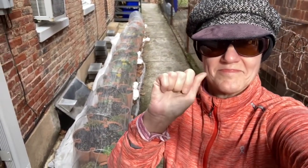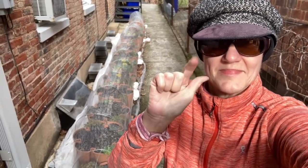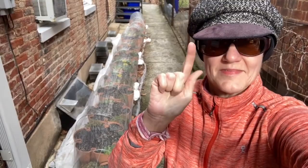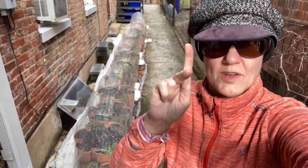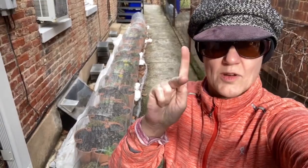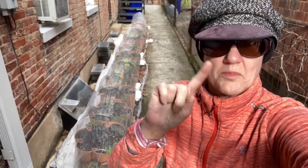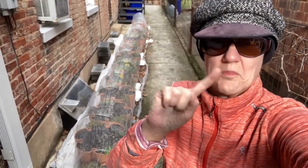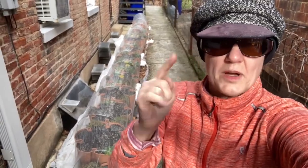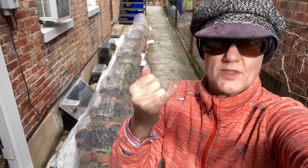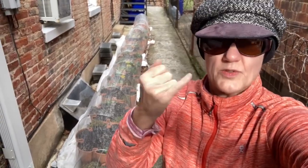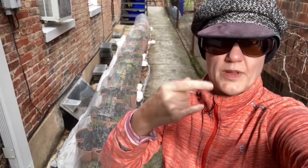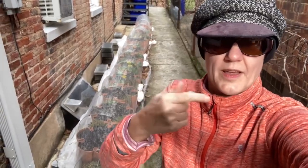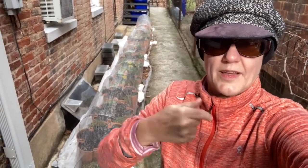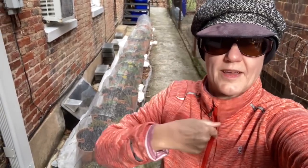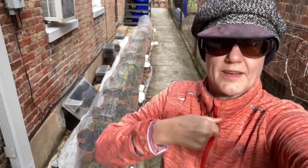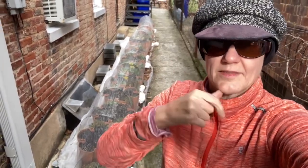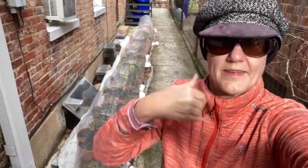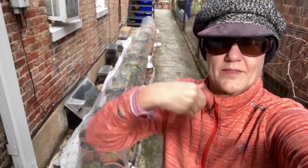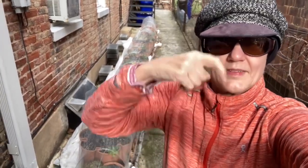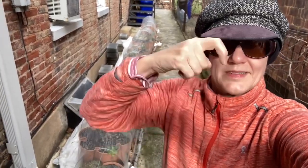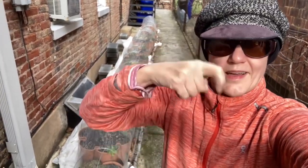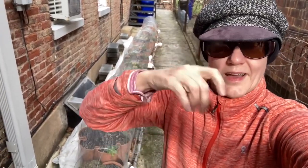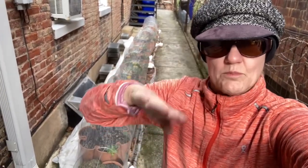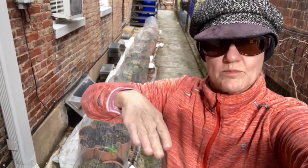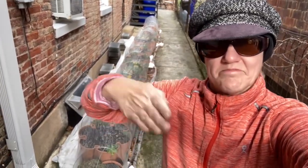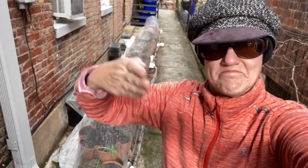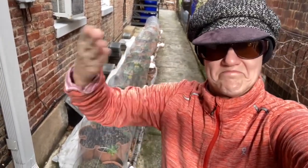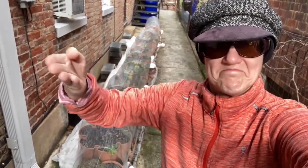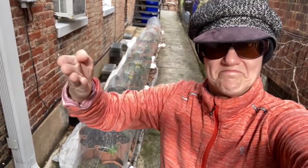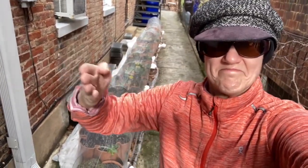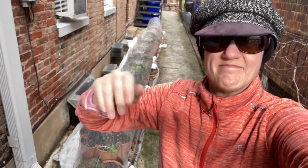today. I don't have the time to open up this netting.